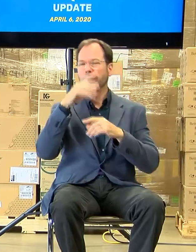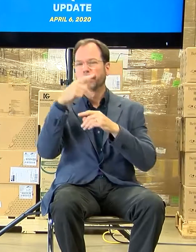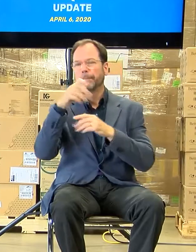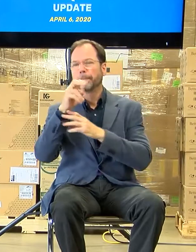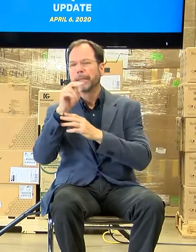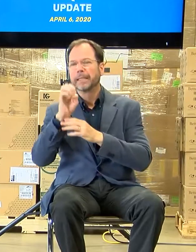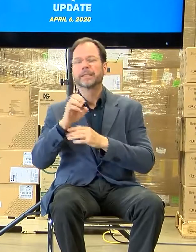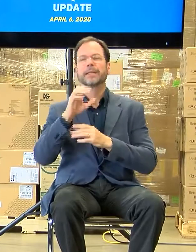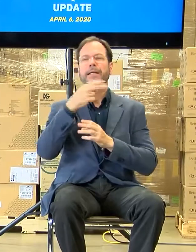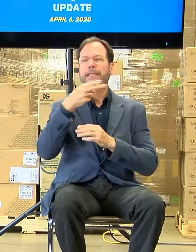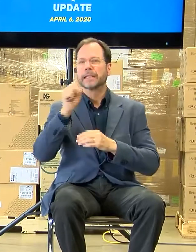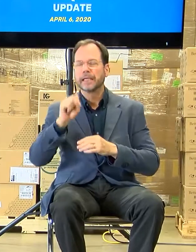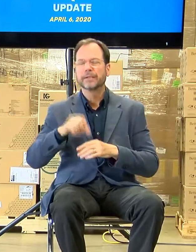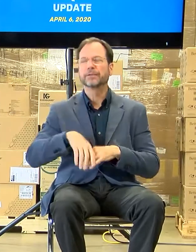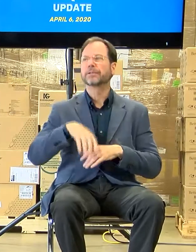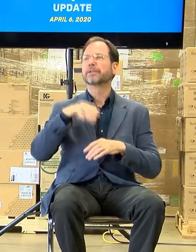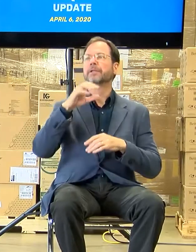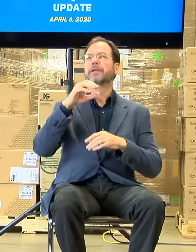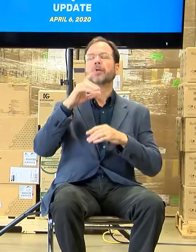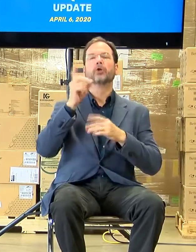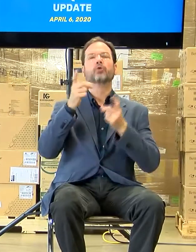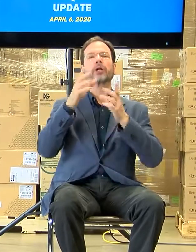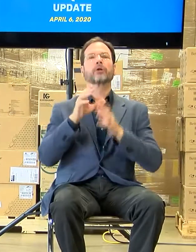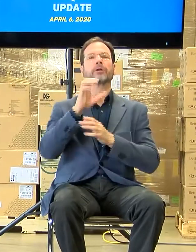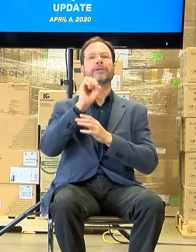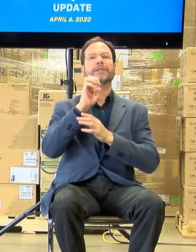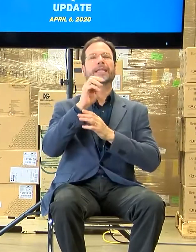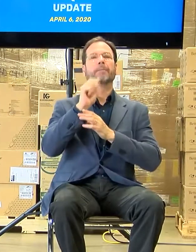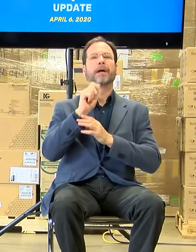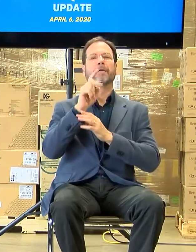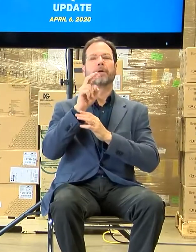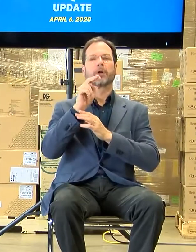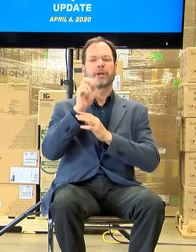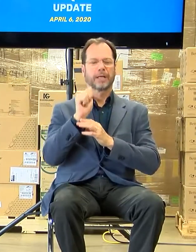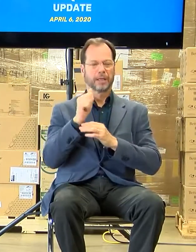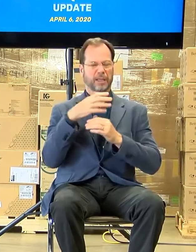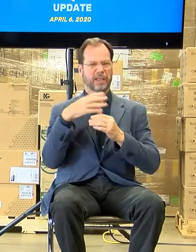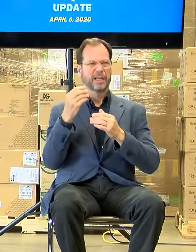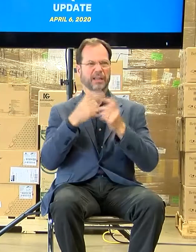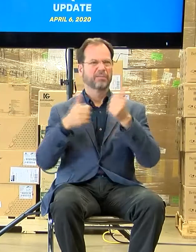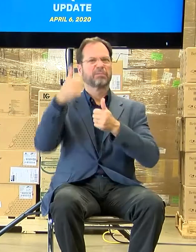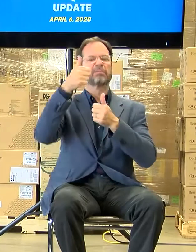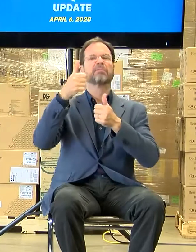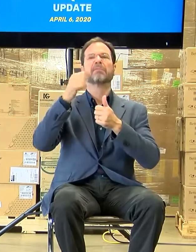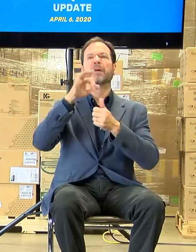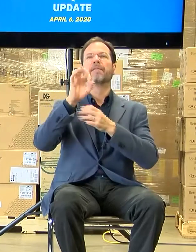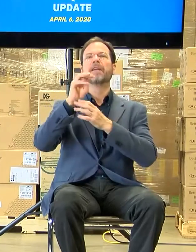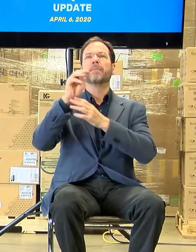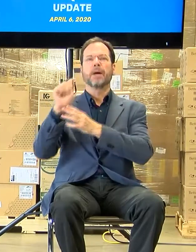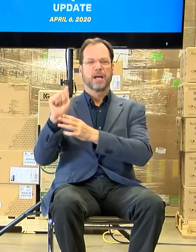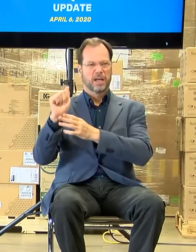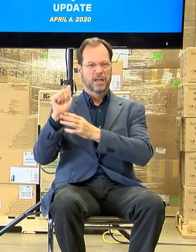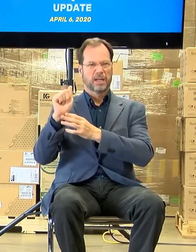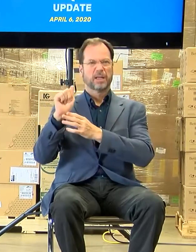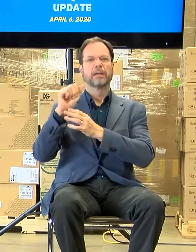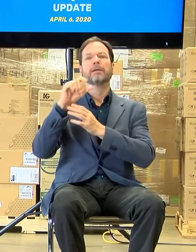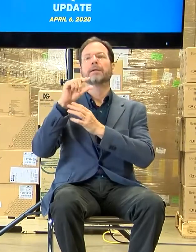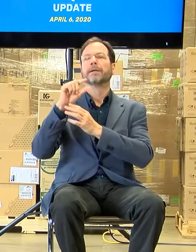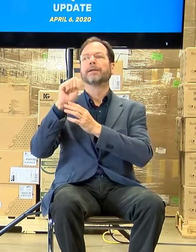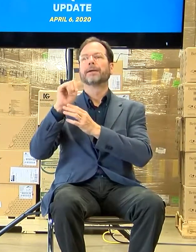HHS CMS Director Seema Verma, with the head of the FEMA,